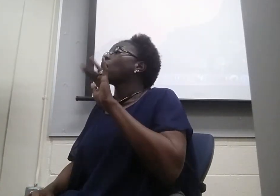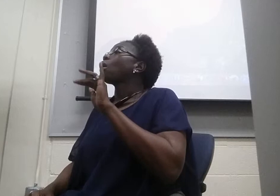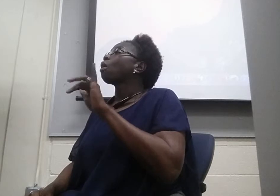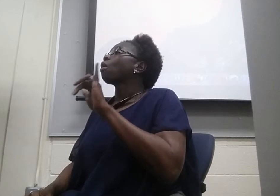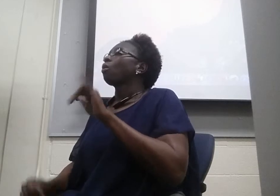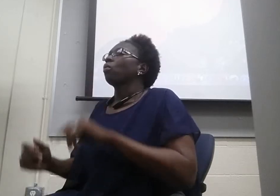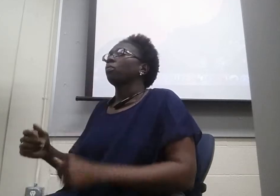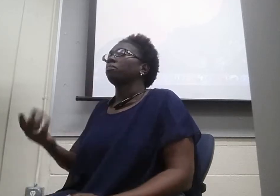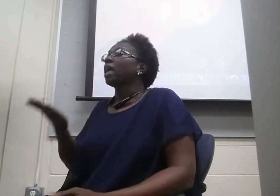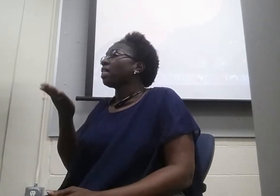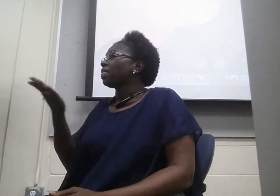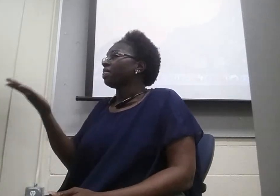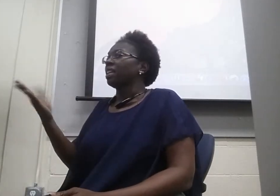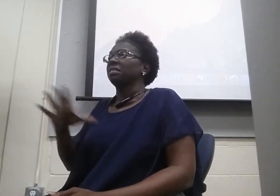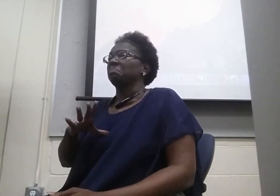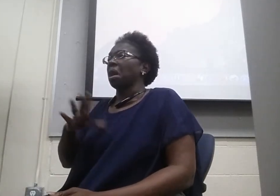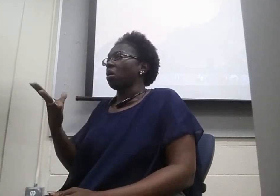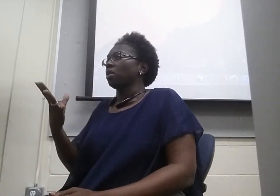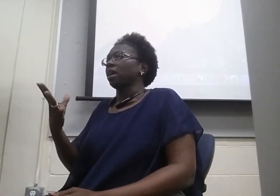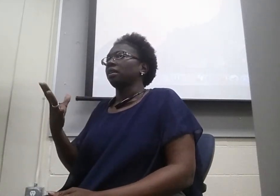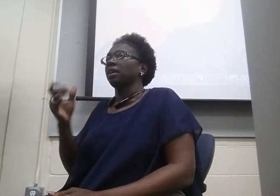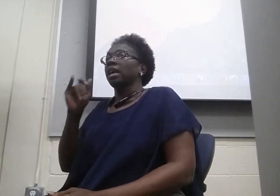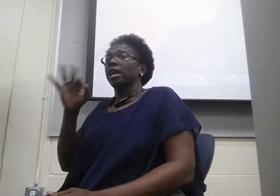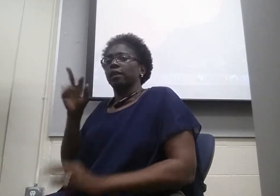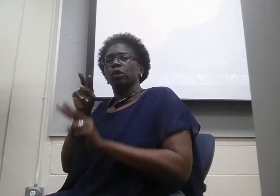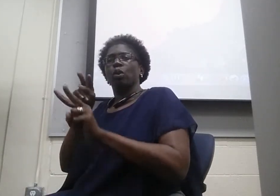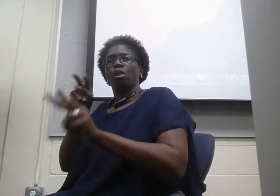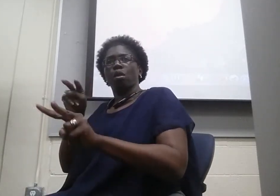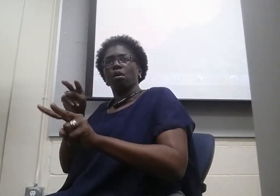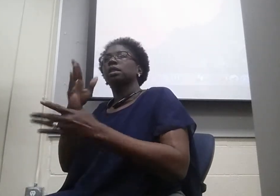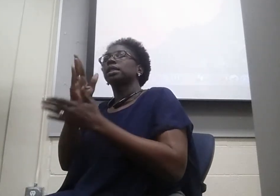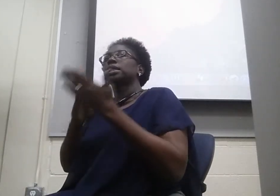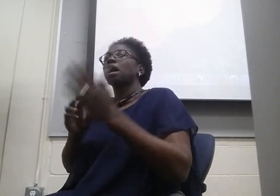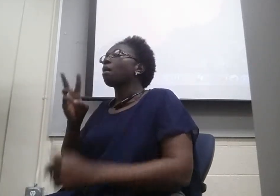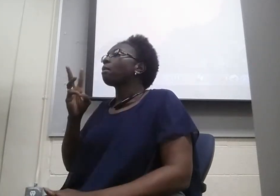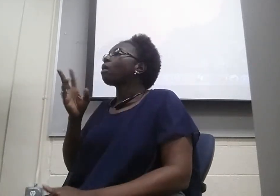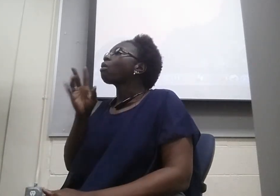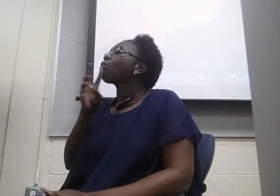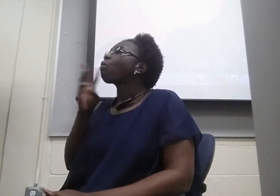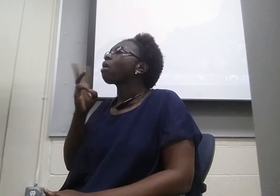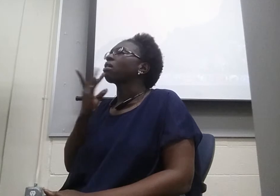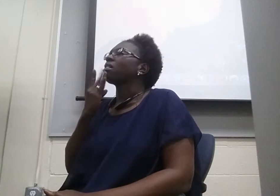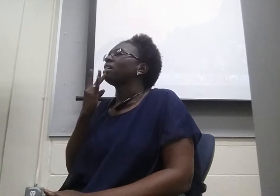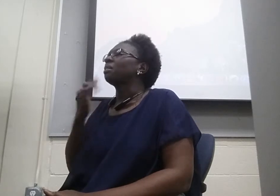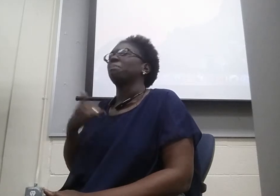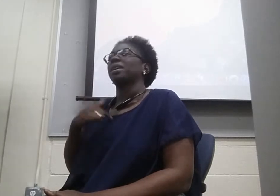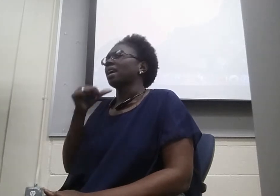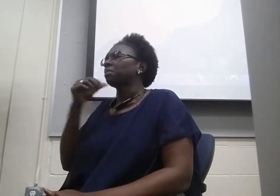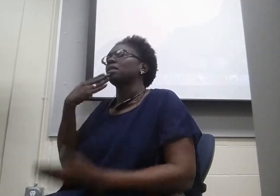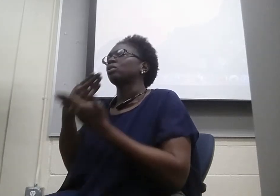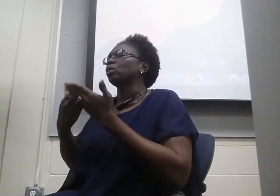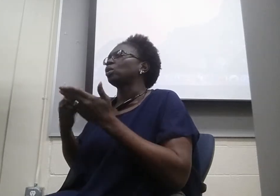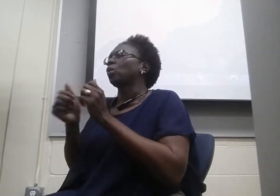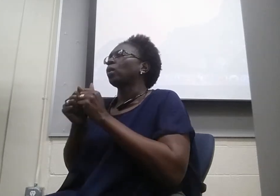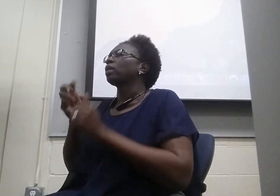you look at these, some of them are watercolor. I'm not a very good watercolorist. it's very stressful for me because it goes to mud so